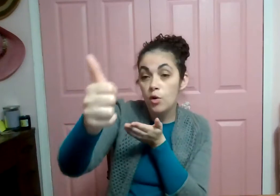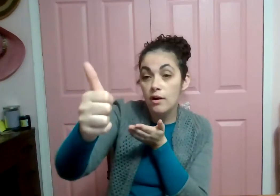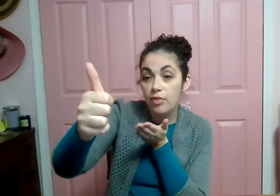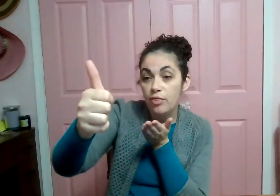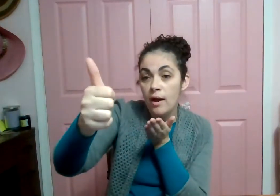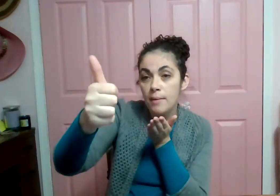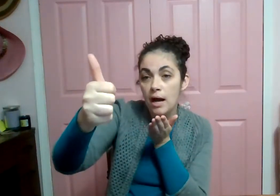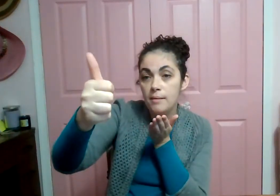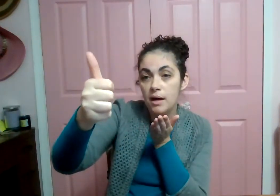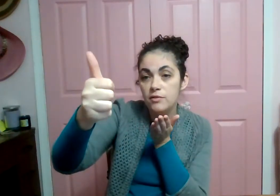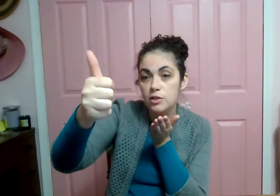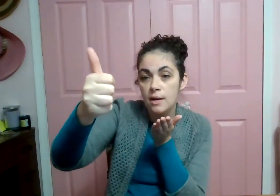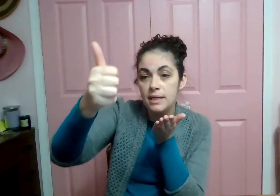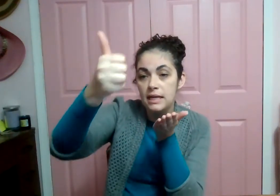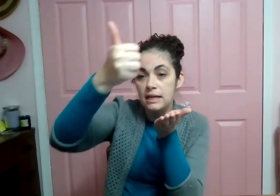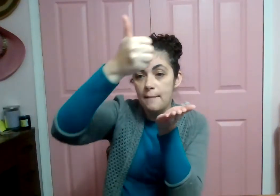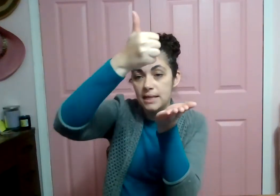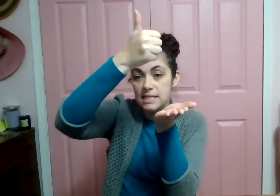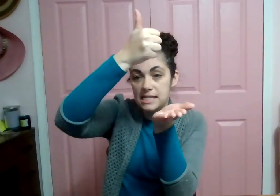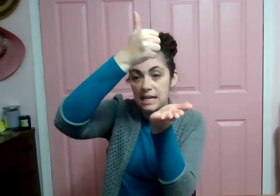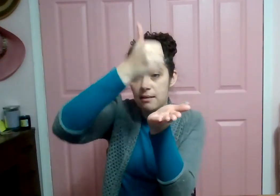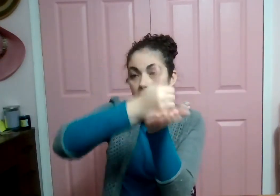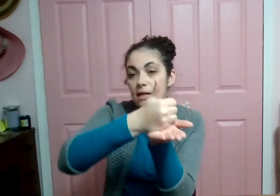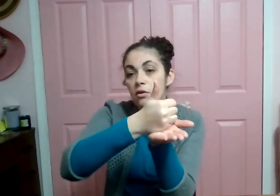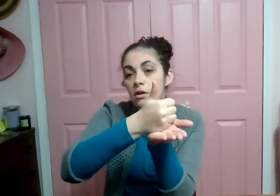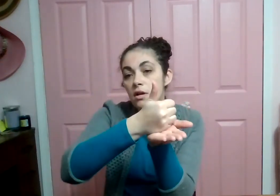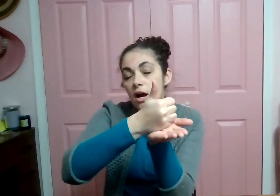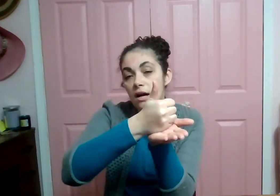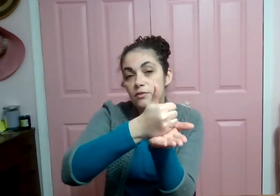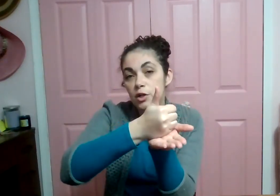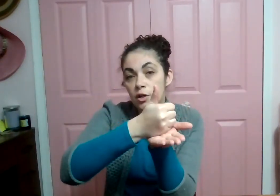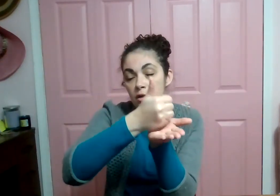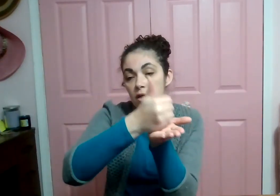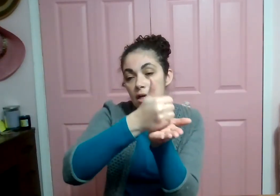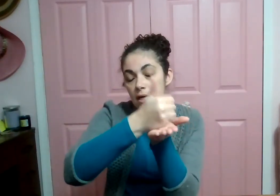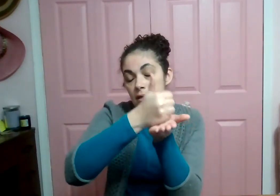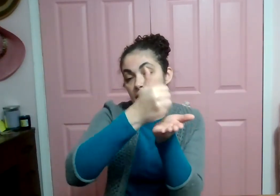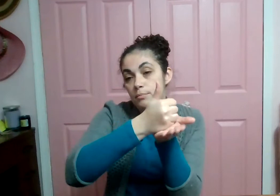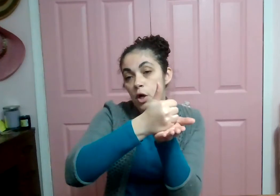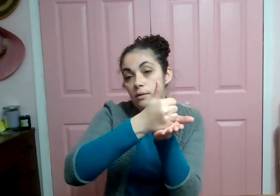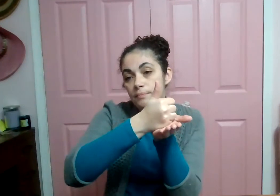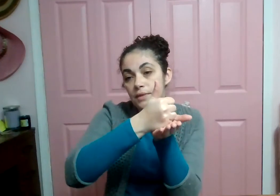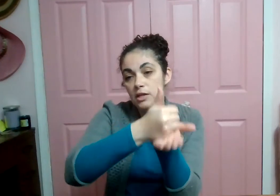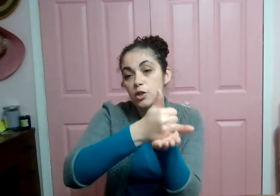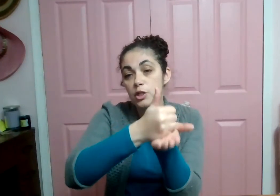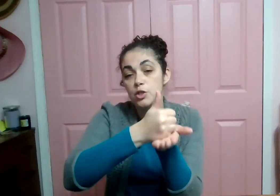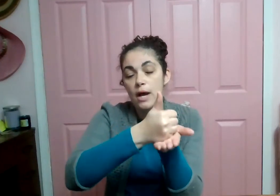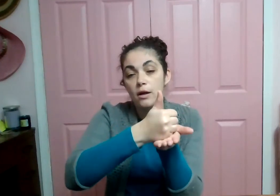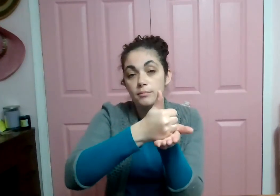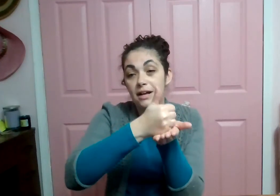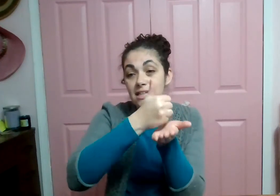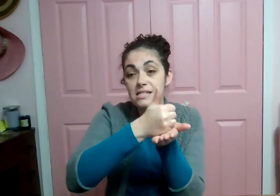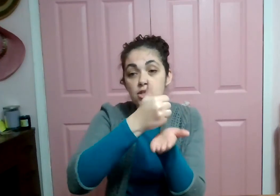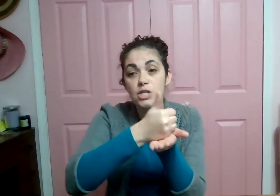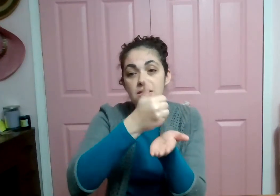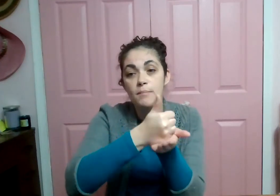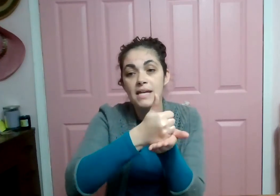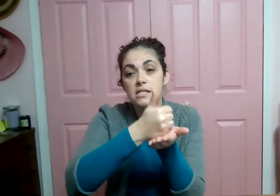your thumb up of your dominant hand and place it in the middle of your palm, and you're going to do help. Now, this is just the basic